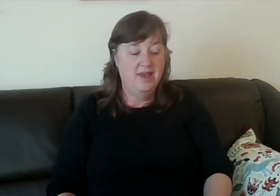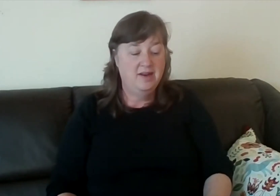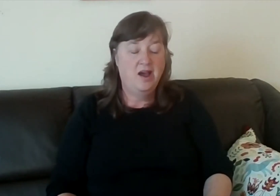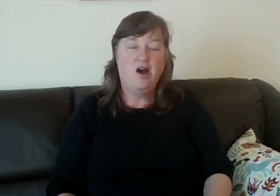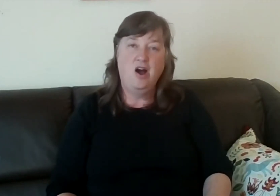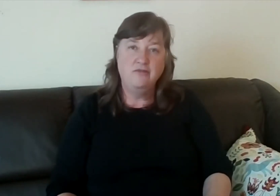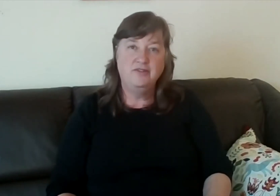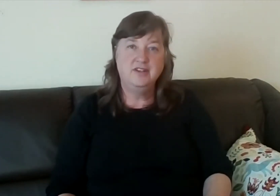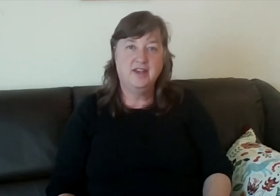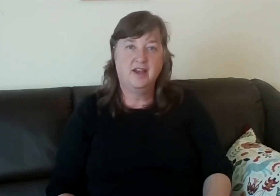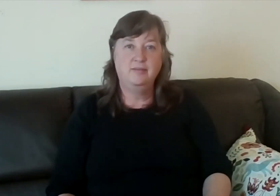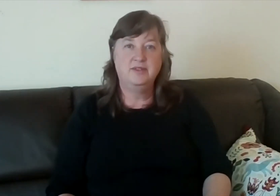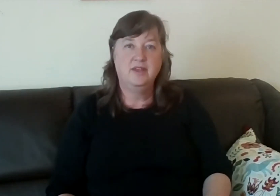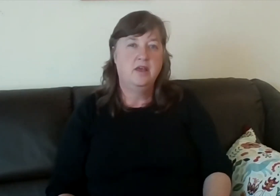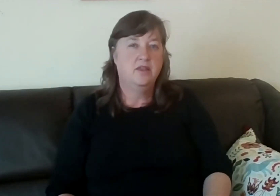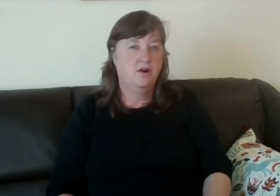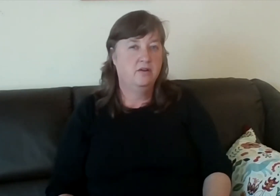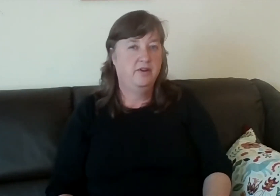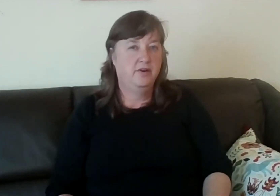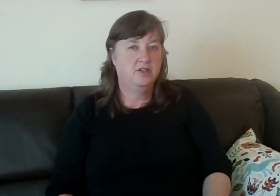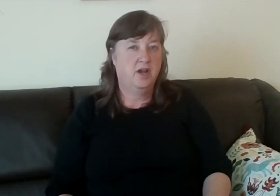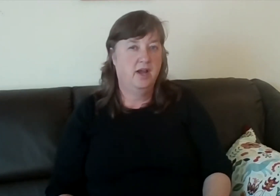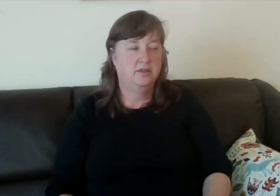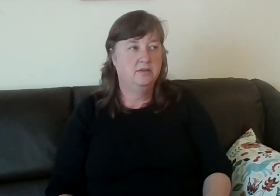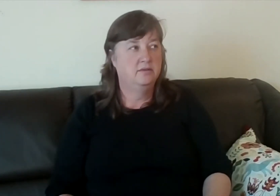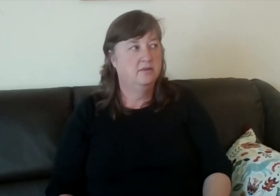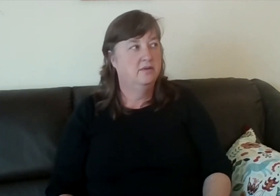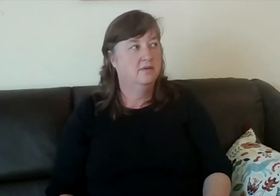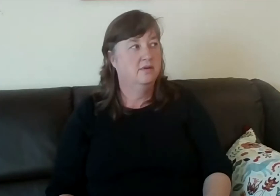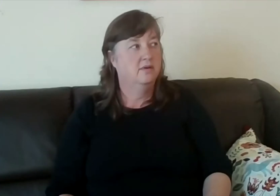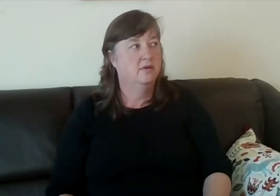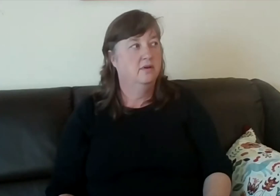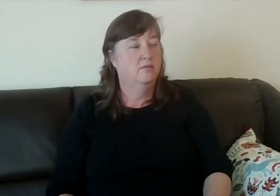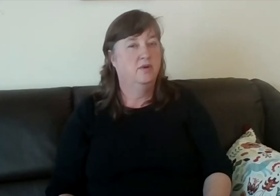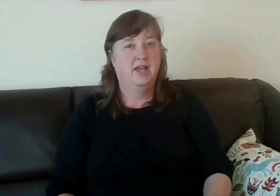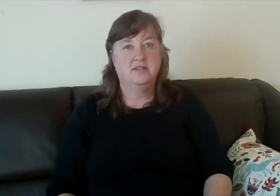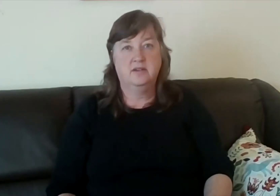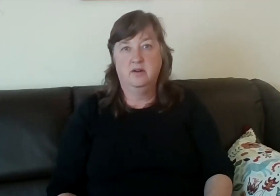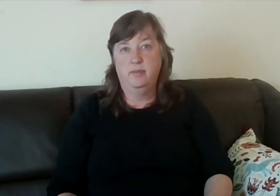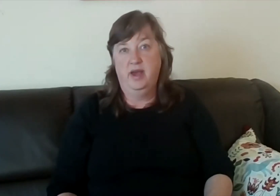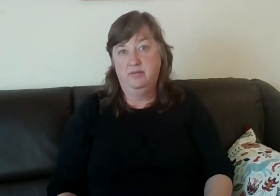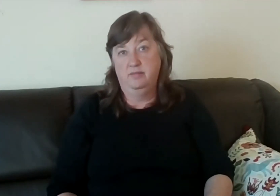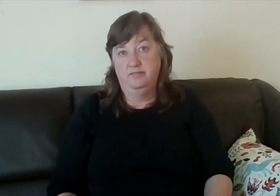then oftentimes the hard of hearing child will ask to go to the bathroom,